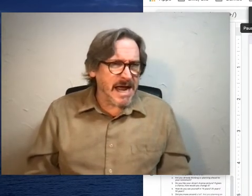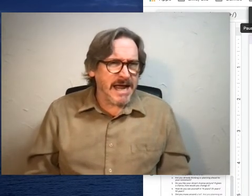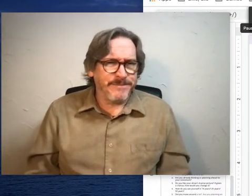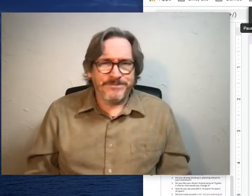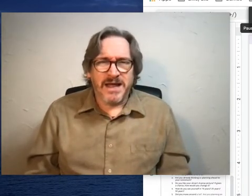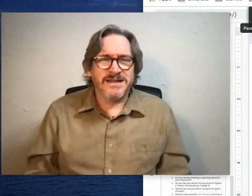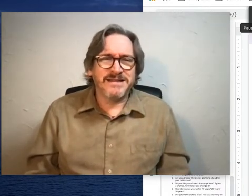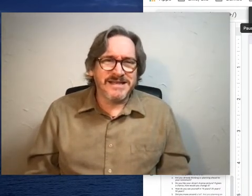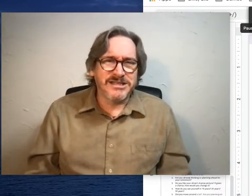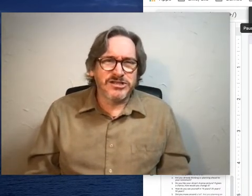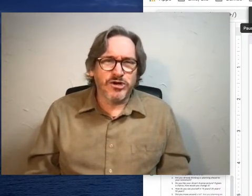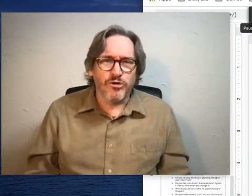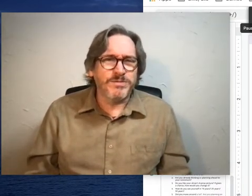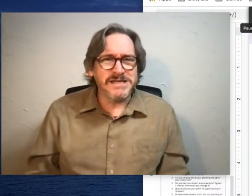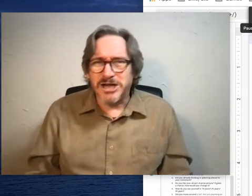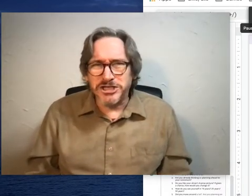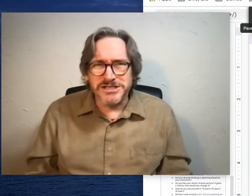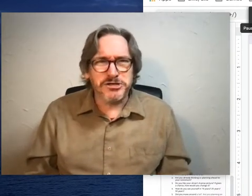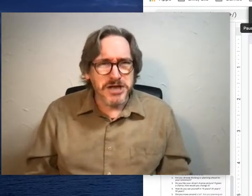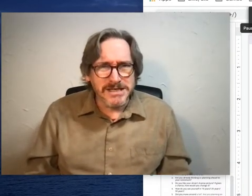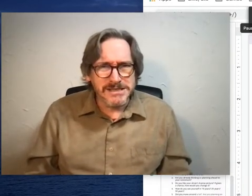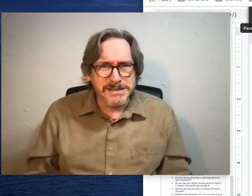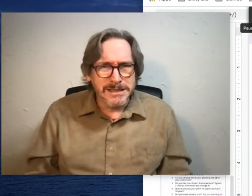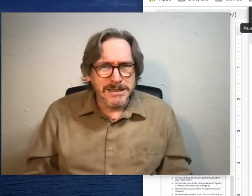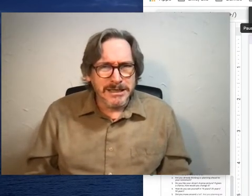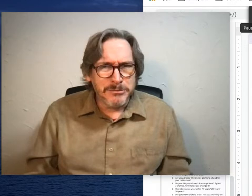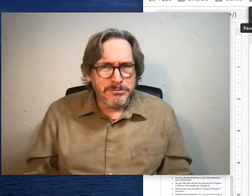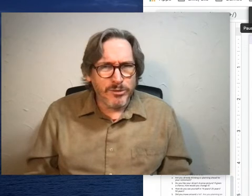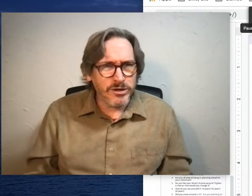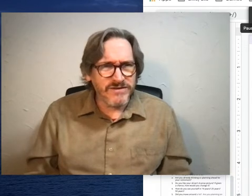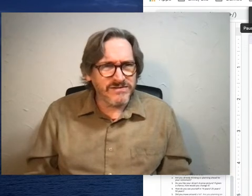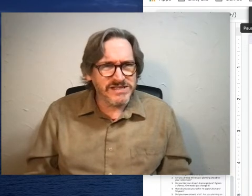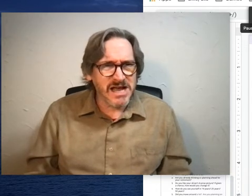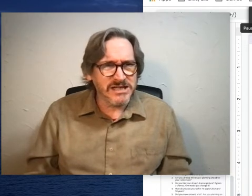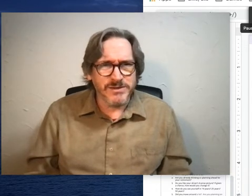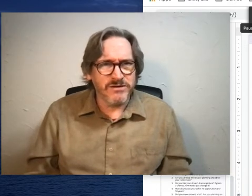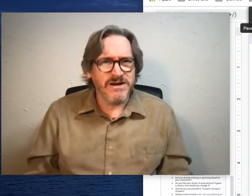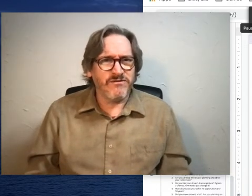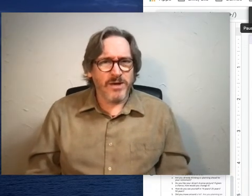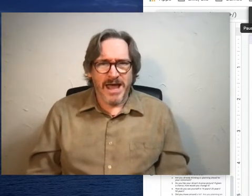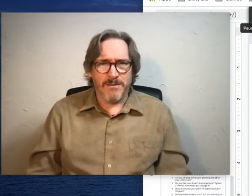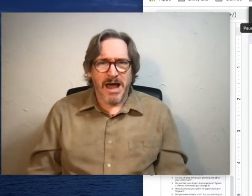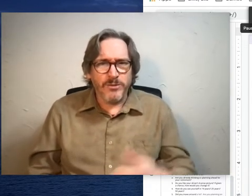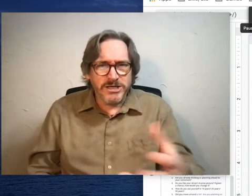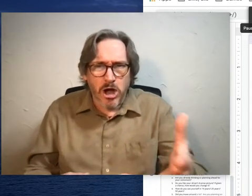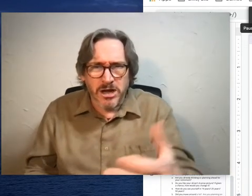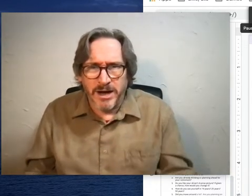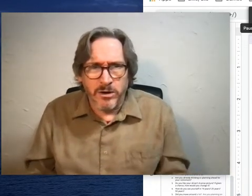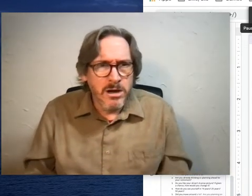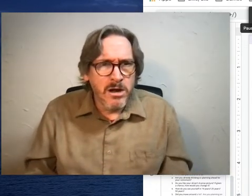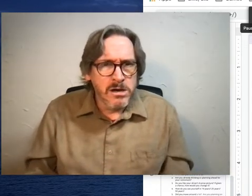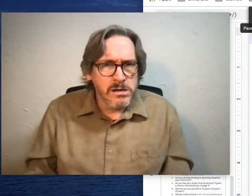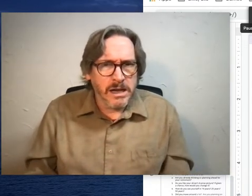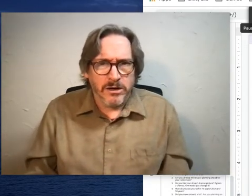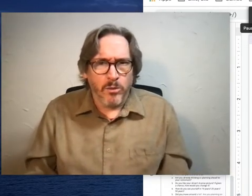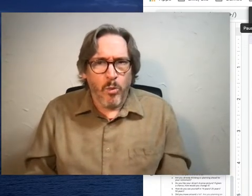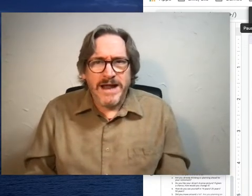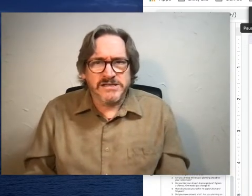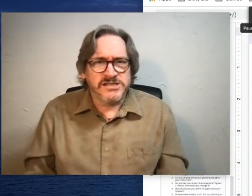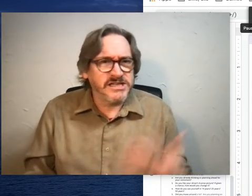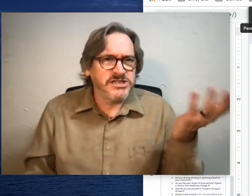again, the group discussions are nice, but we don't have enough signs. We don't have enough vocab. How do we talk about,